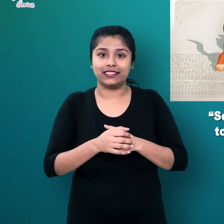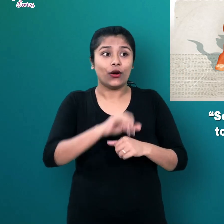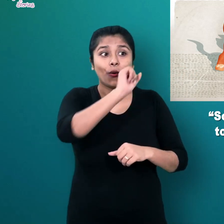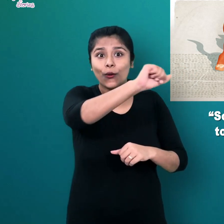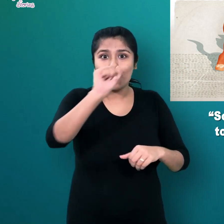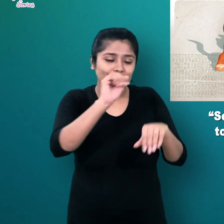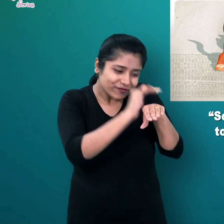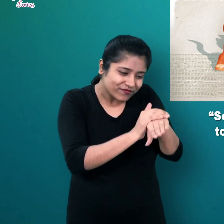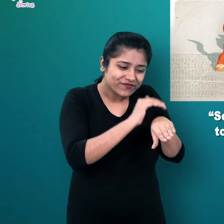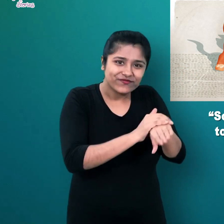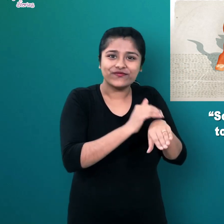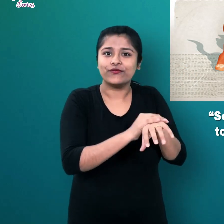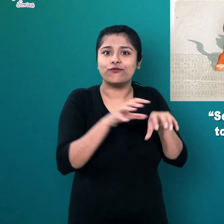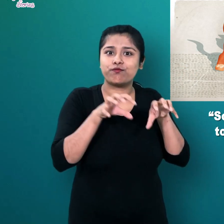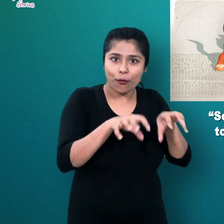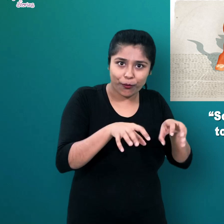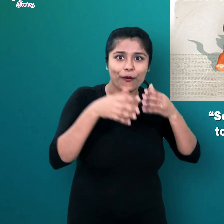their pet's name,